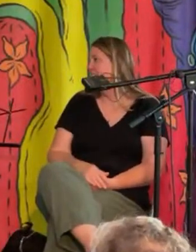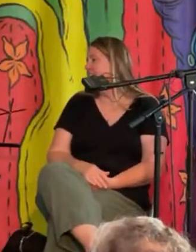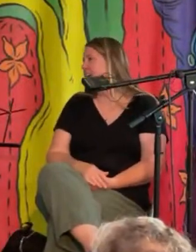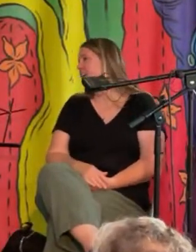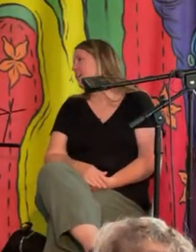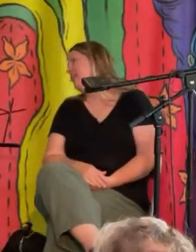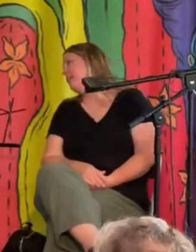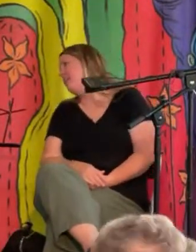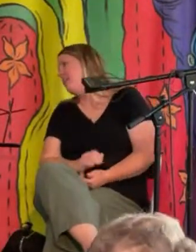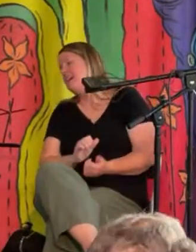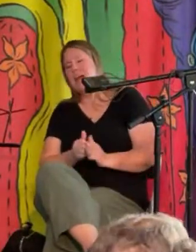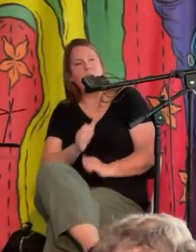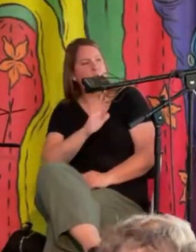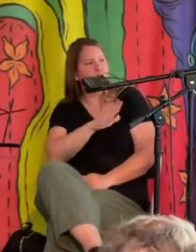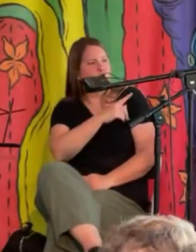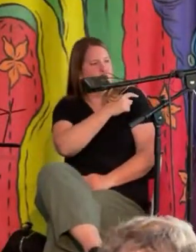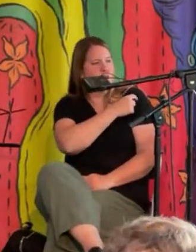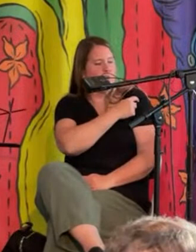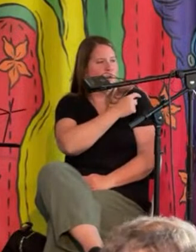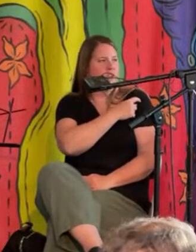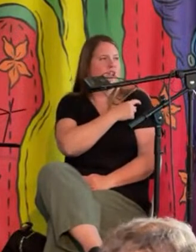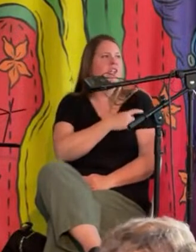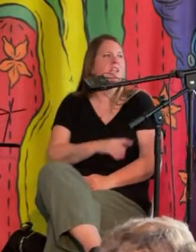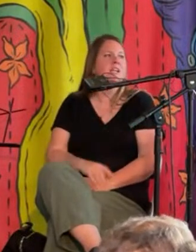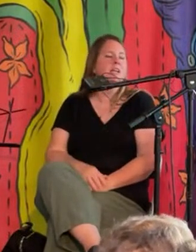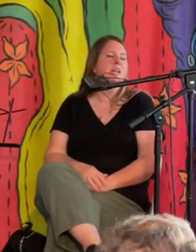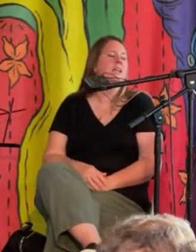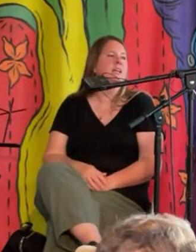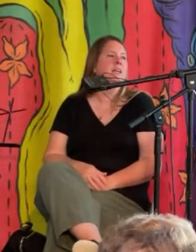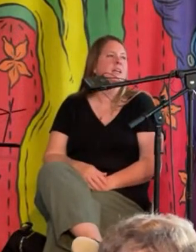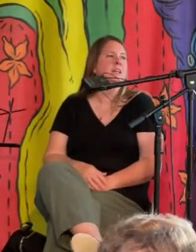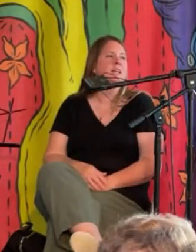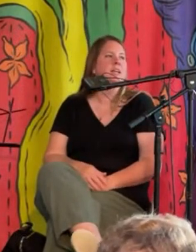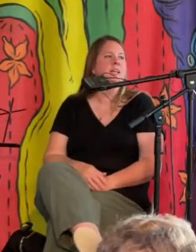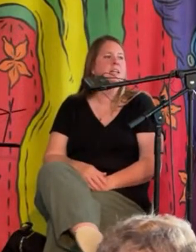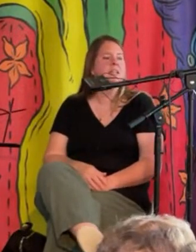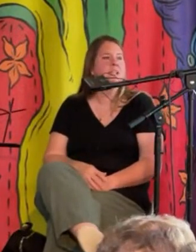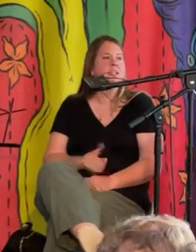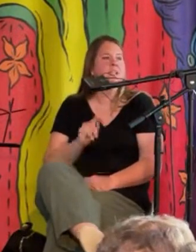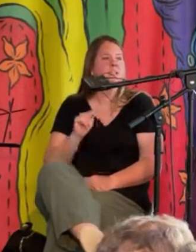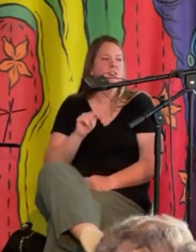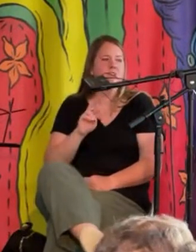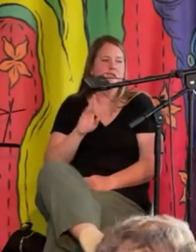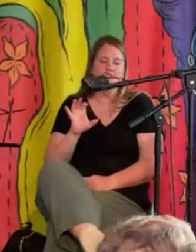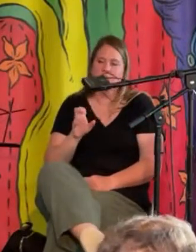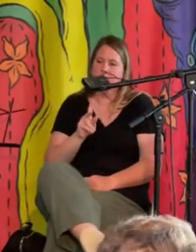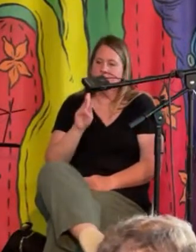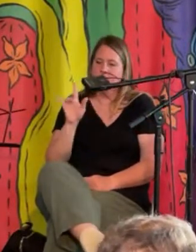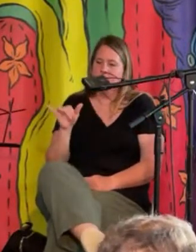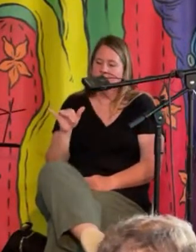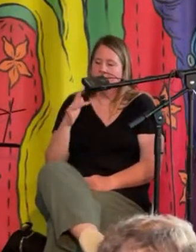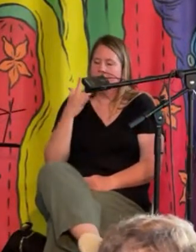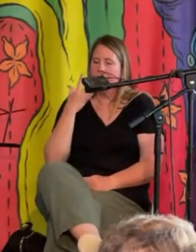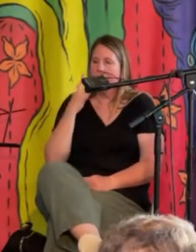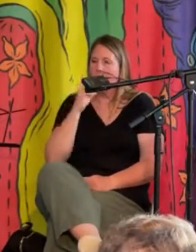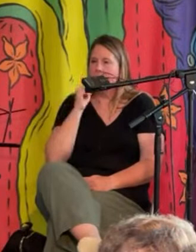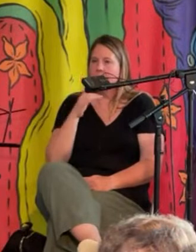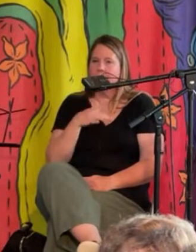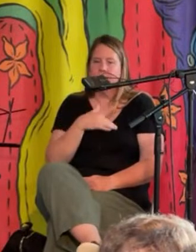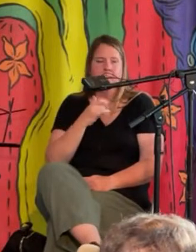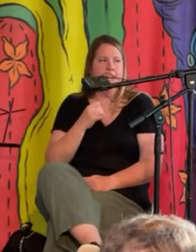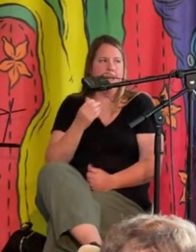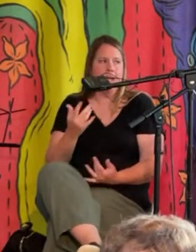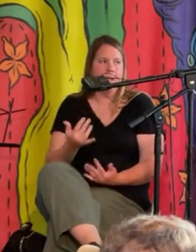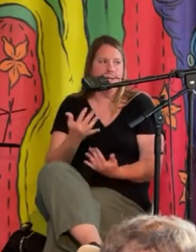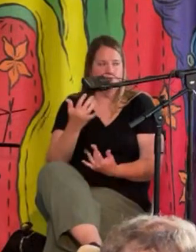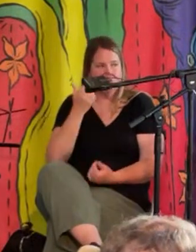Katie, how's your shoulder? My shoulder. It is tricky, but thankfully it doesn't feel like it burns every day of my life, so I've got that